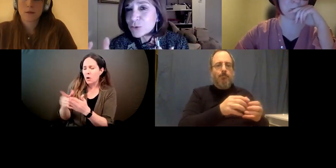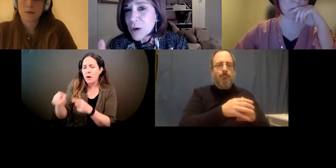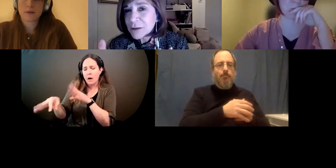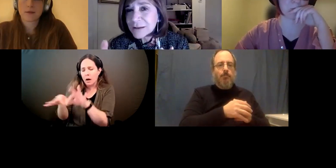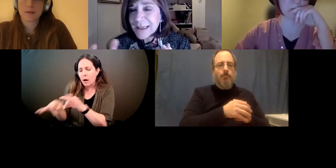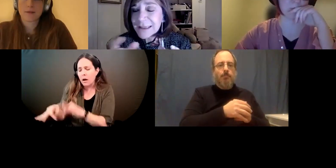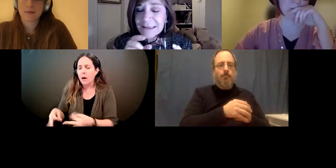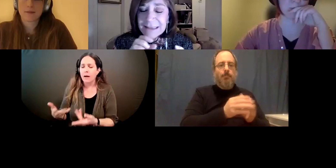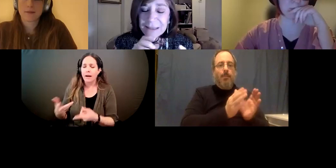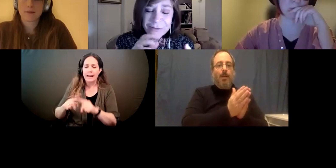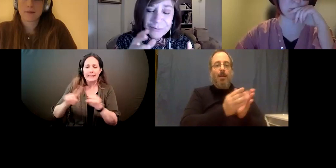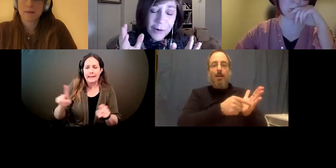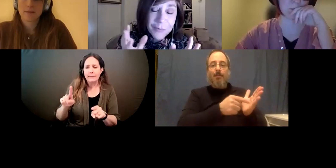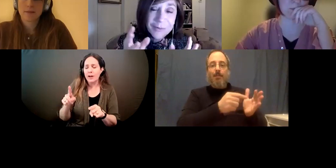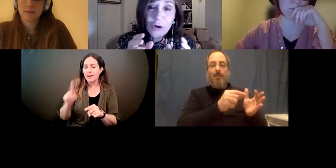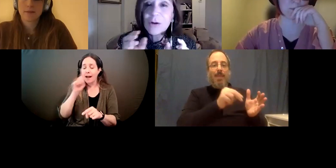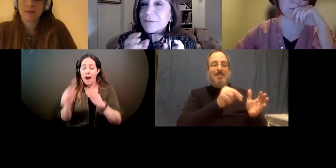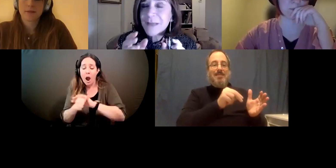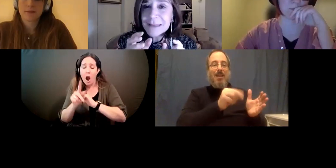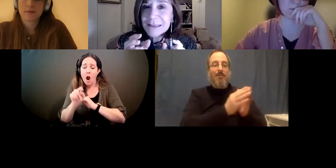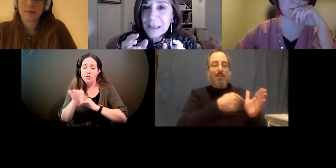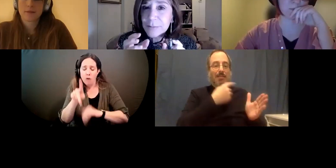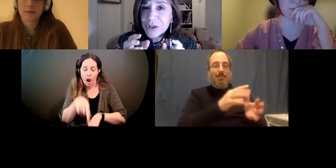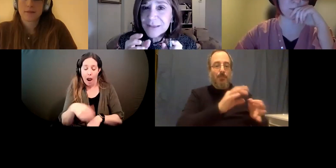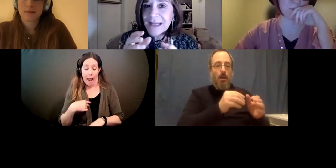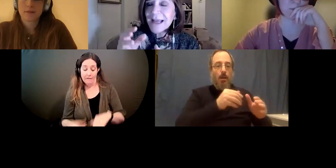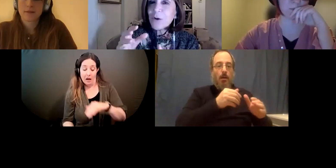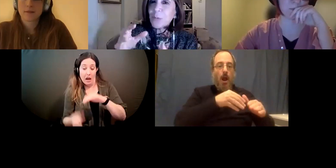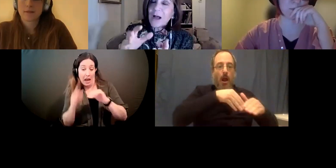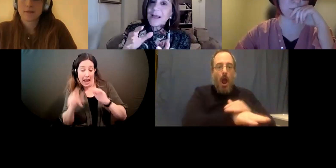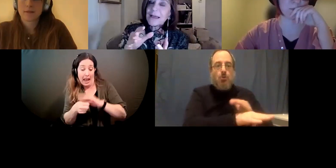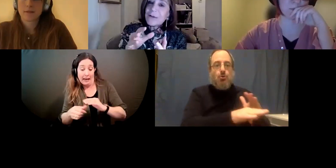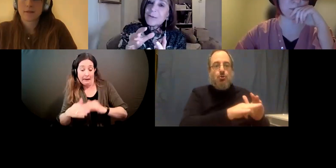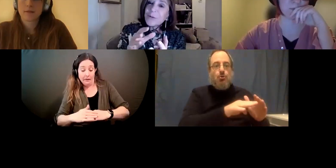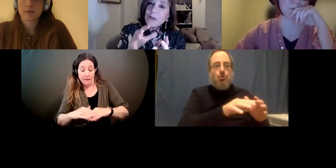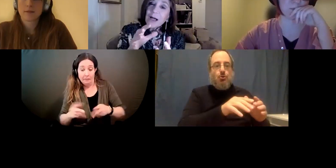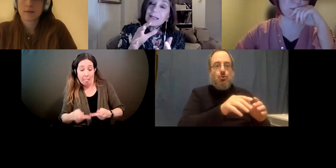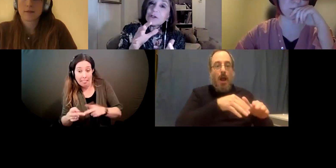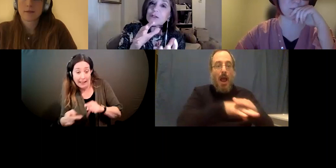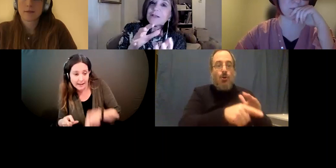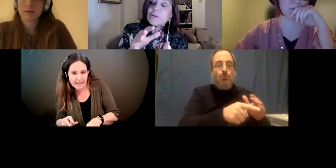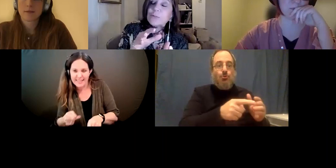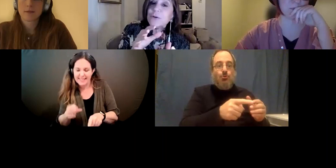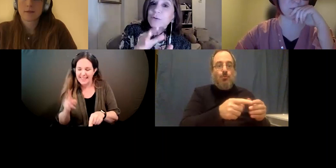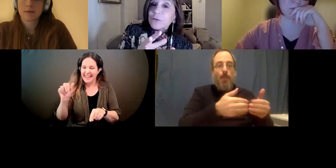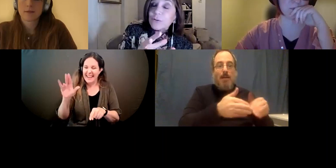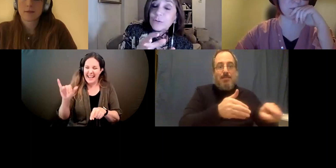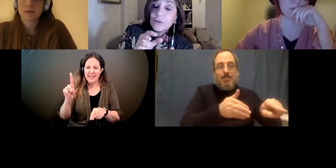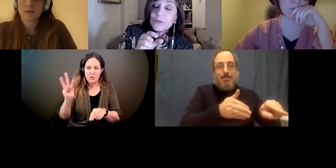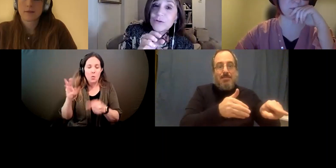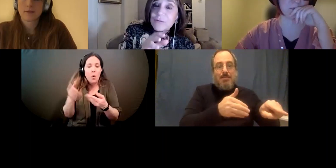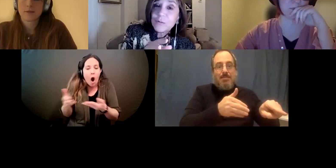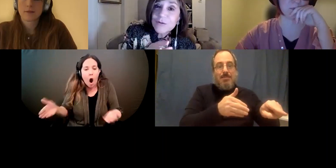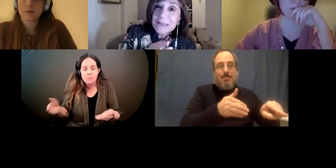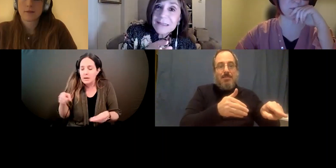brass-bound trunk that has a secret compartment, all of Nancy's objects. When I look at a computer or a